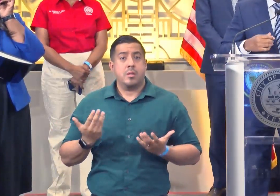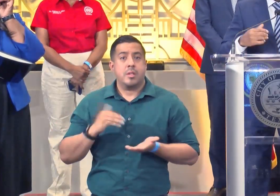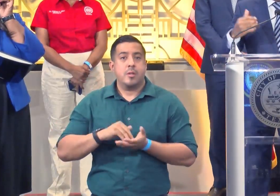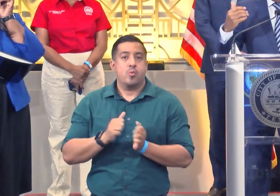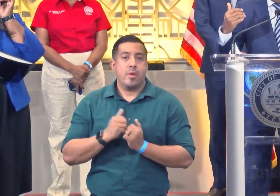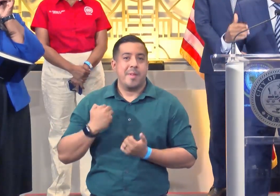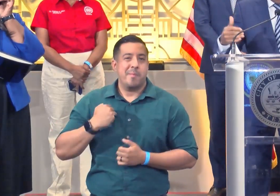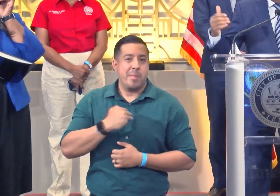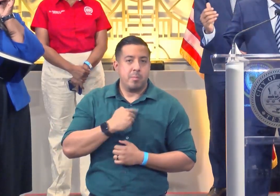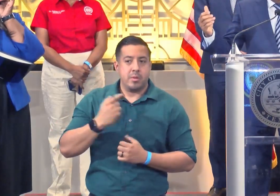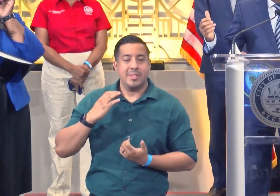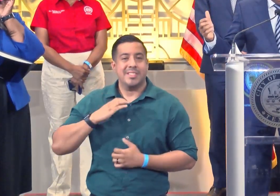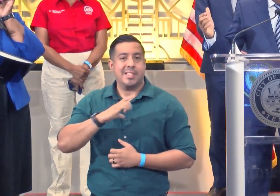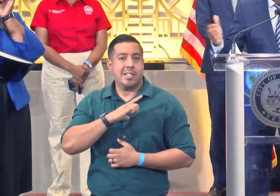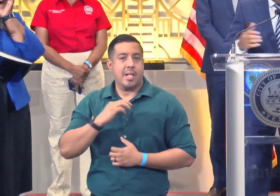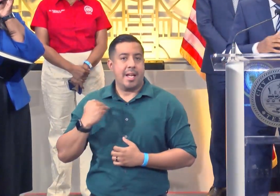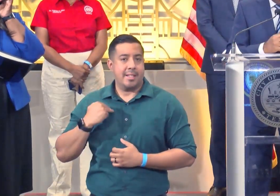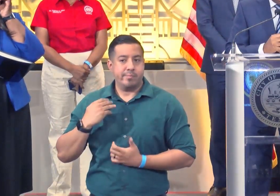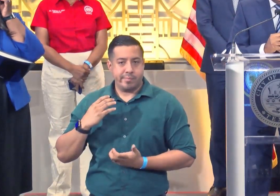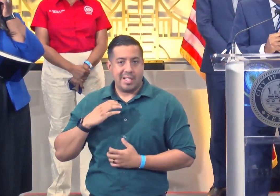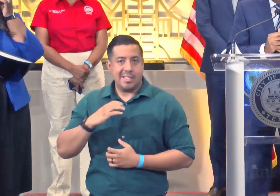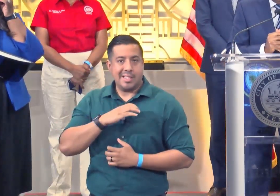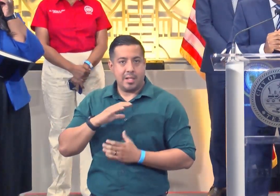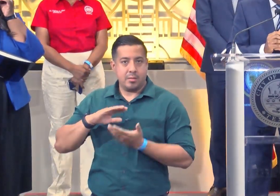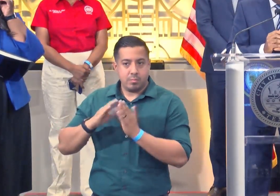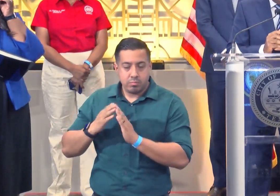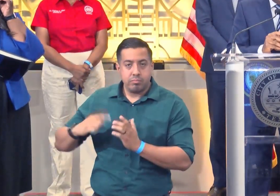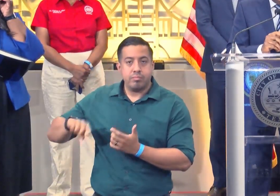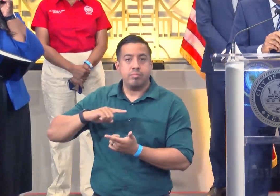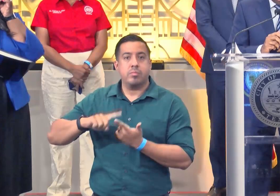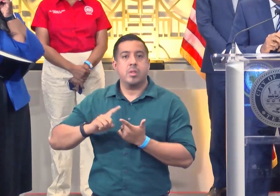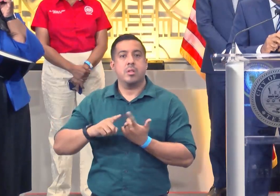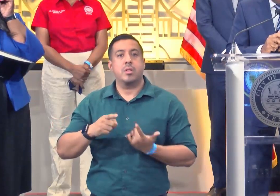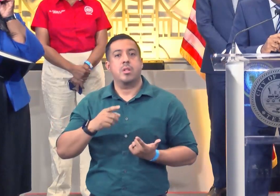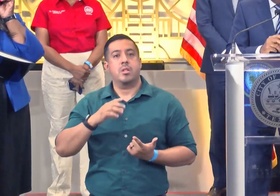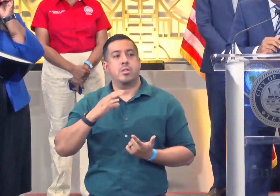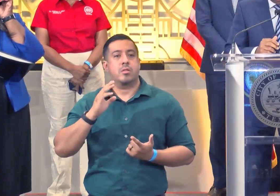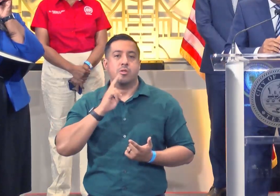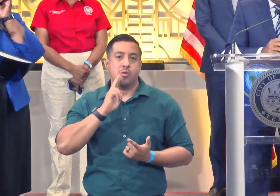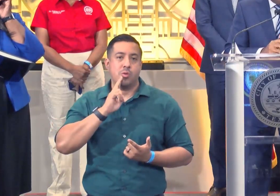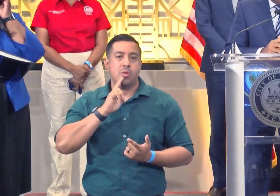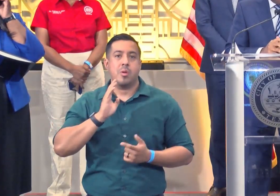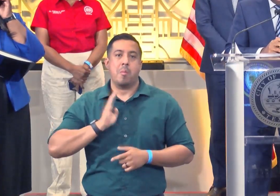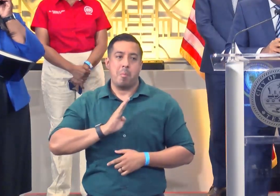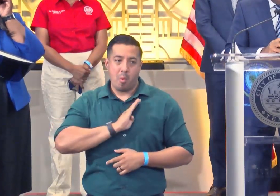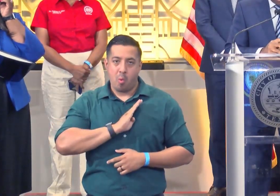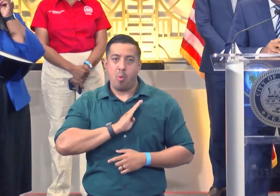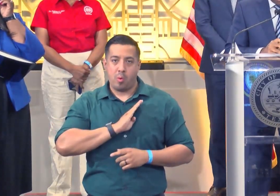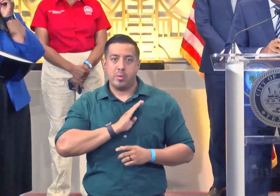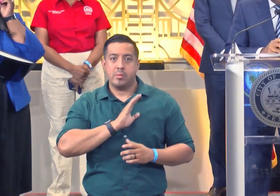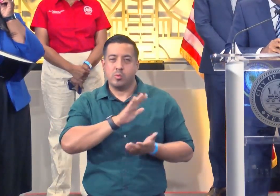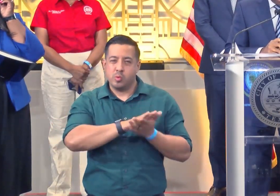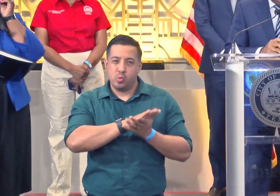with members from City Council, Houston Independent School Board, of course, 50,